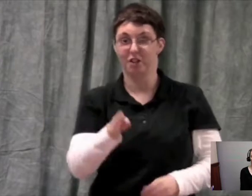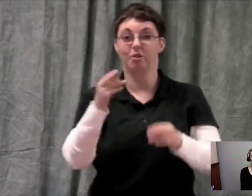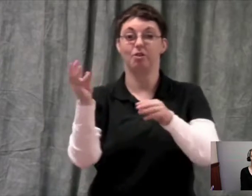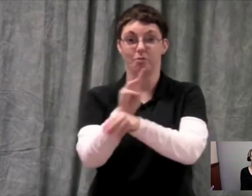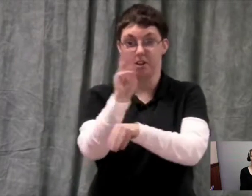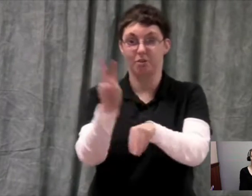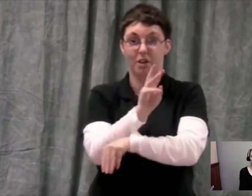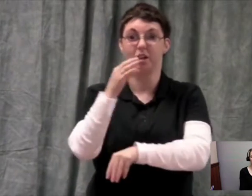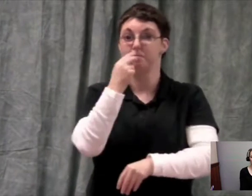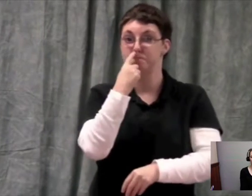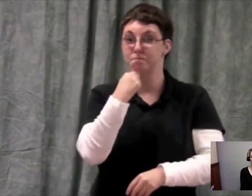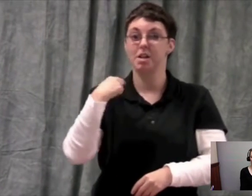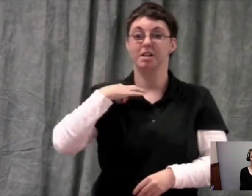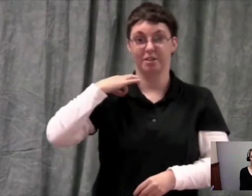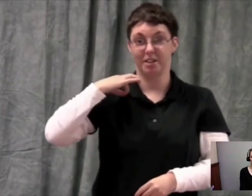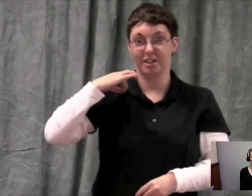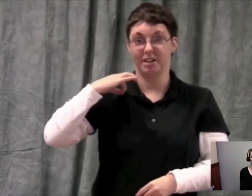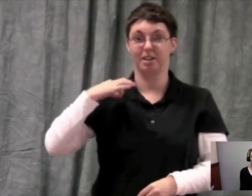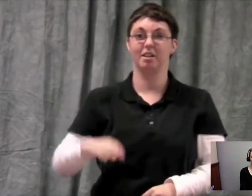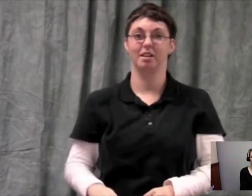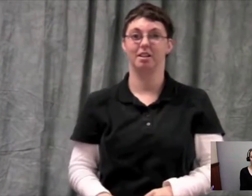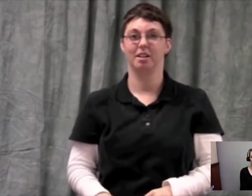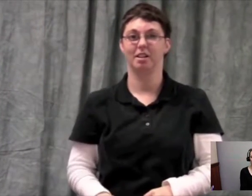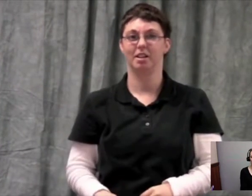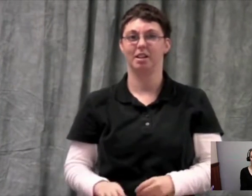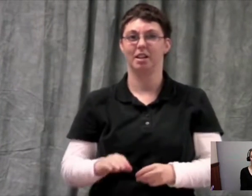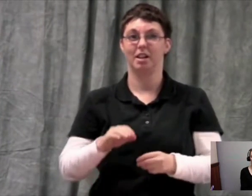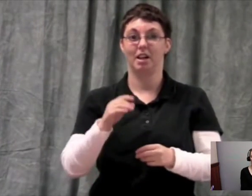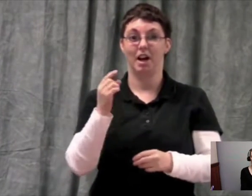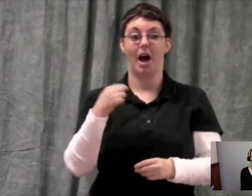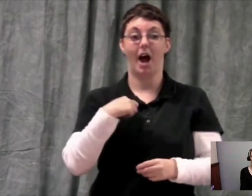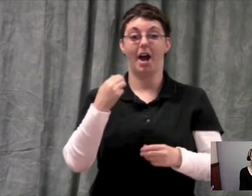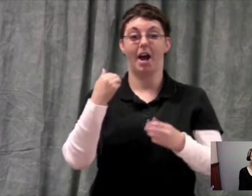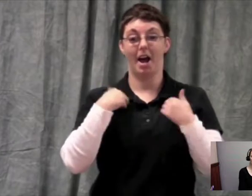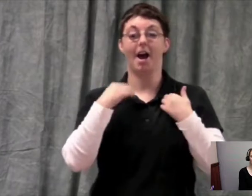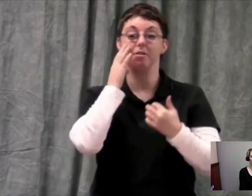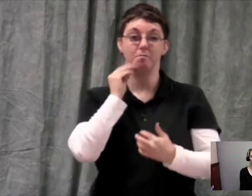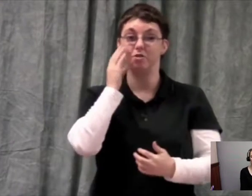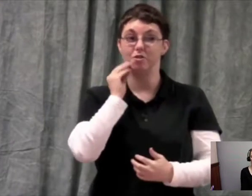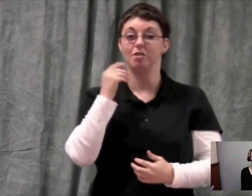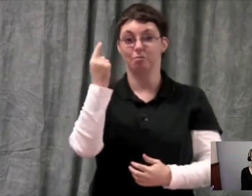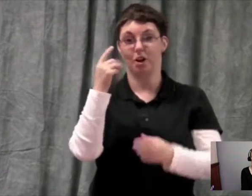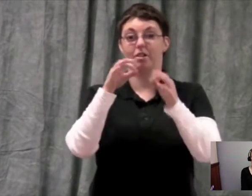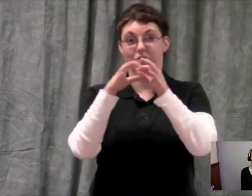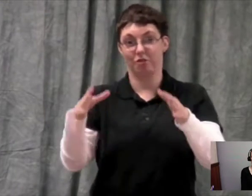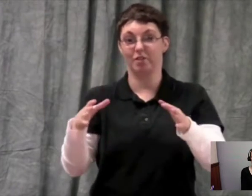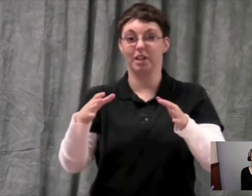So one time I had an interpreter and she was wearing, or she was wearing a bright red shirt. And I kind of told that interpreter to